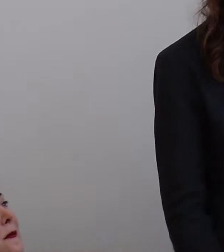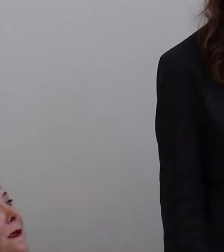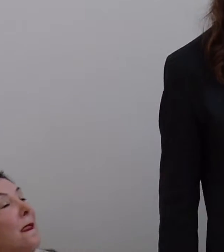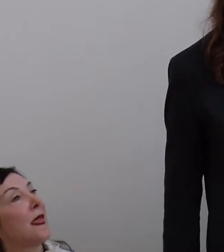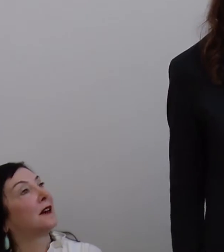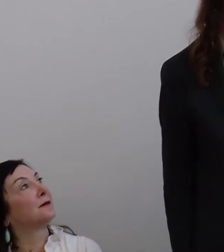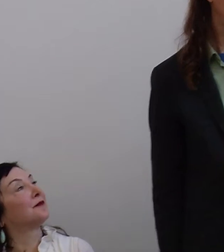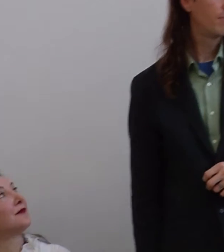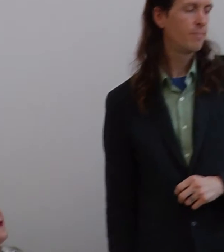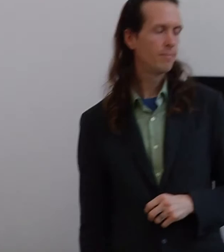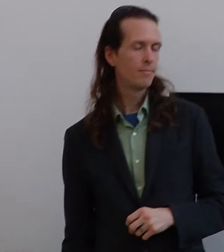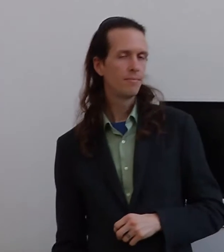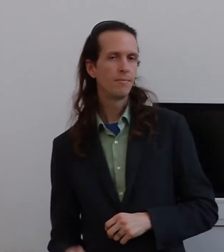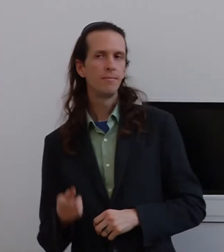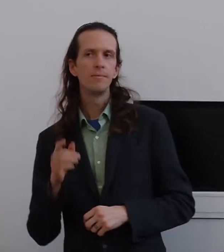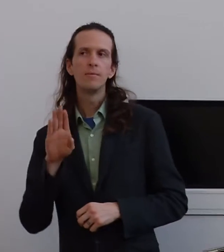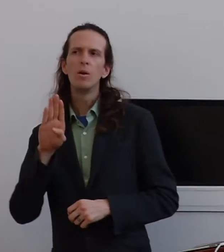team, as you see before you on this screen.